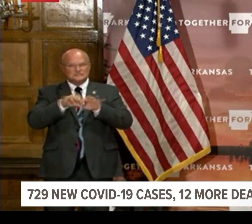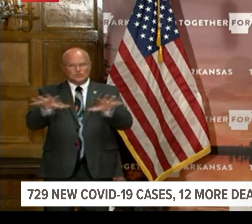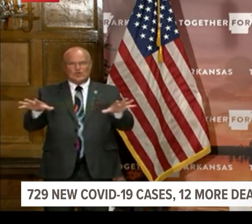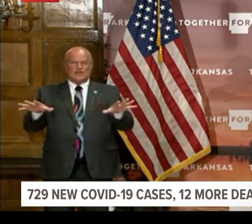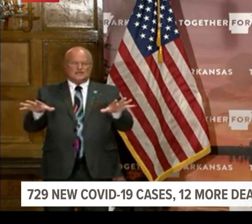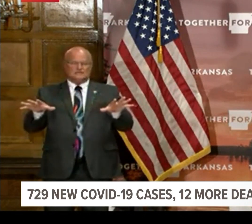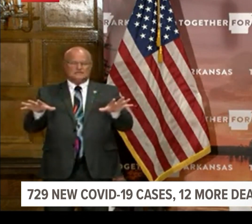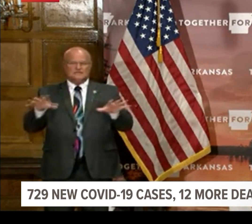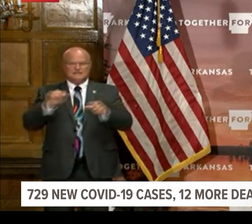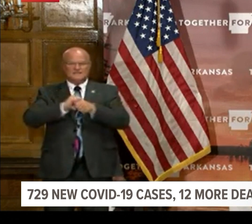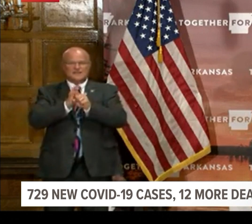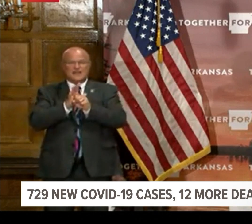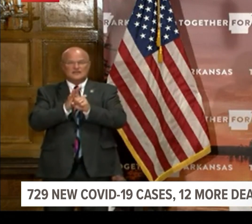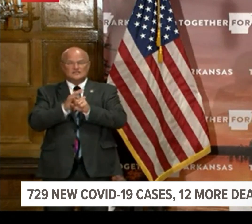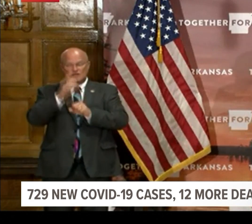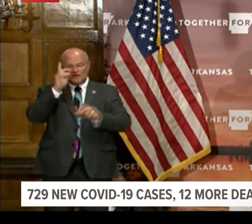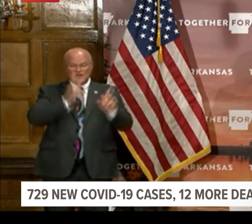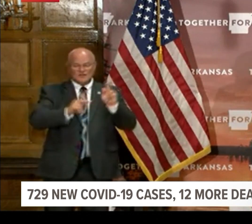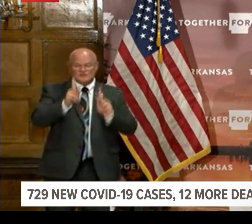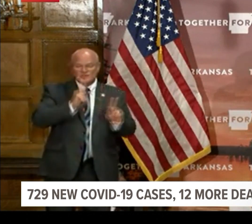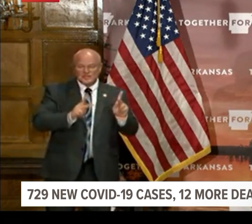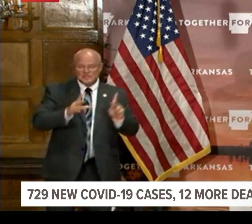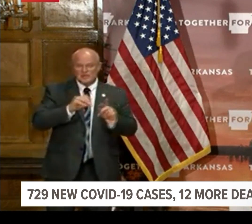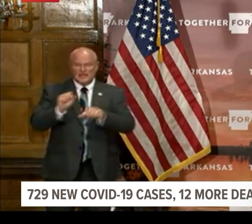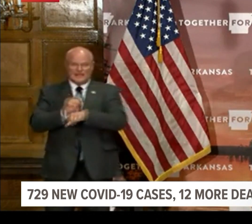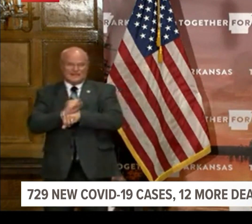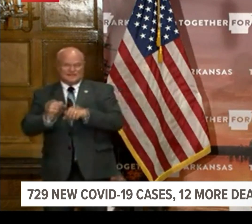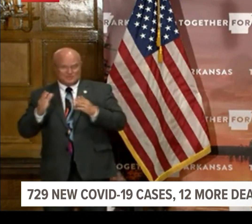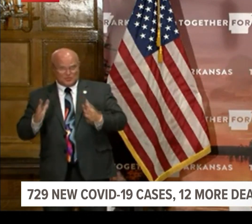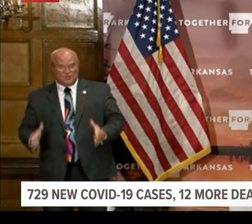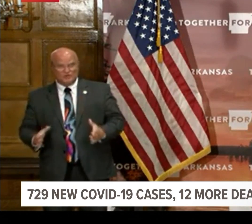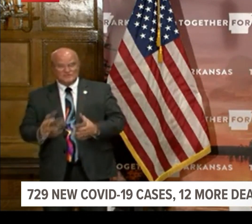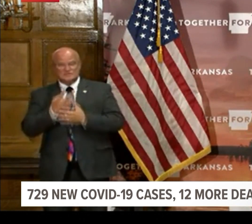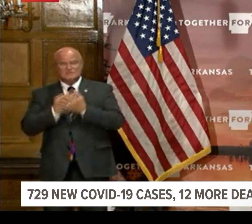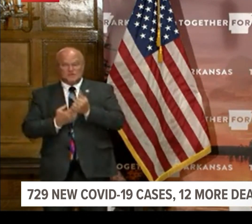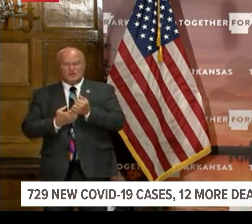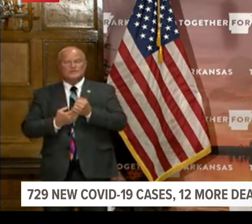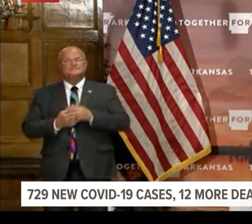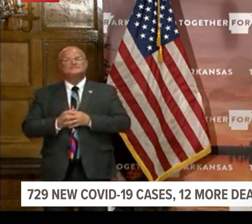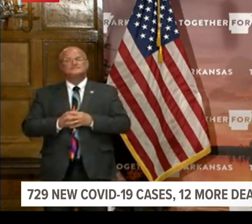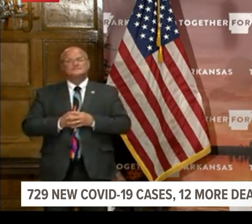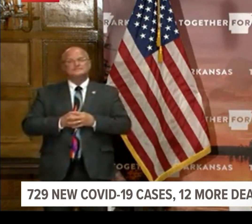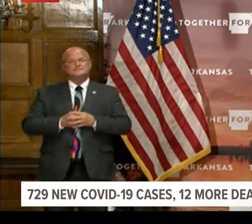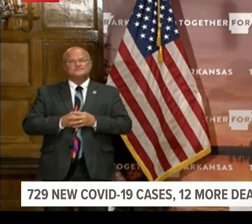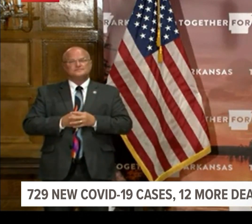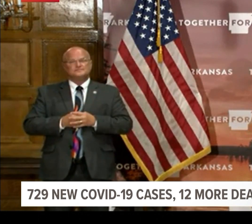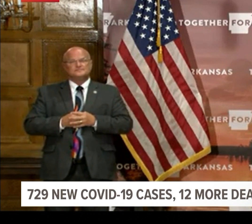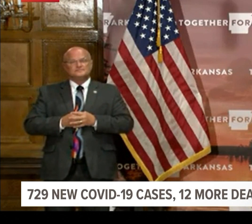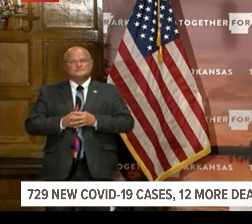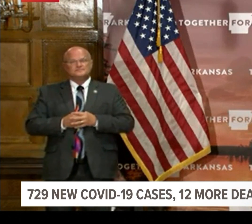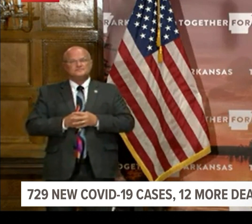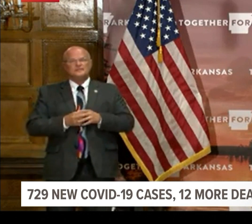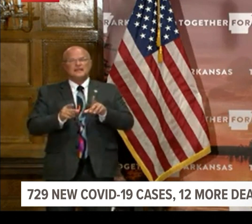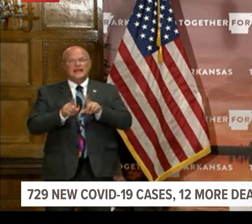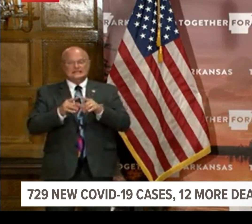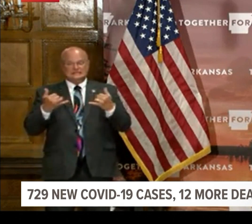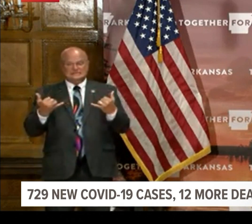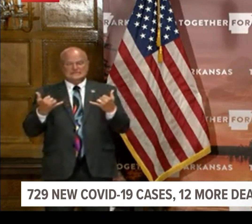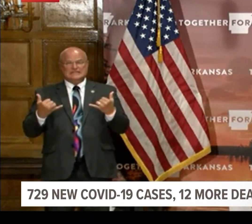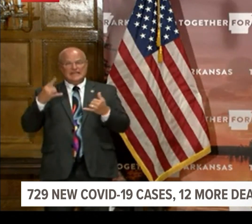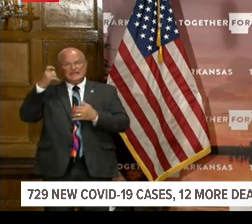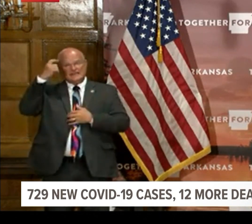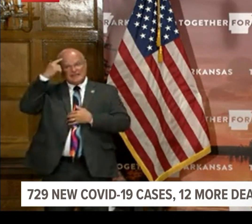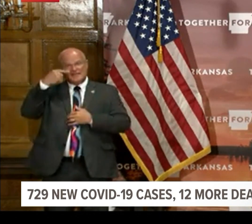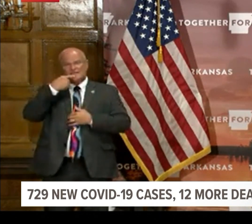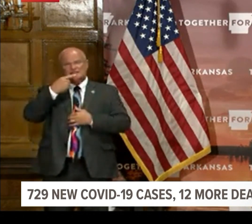cause for not only the patrons but also for the employees at these establishments as well. As of today, as the Governor